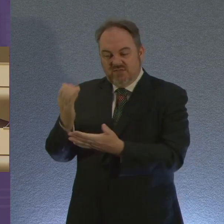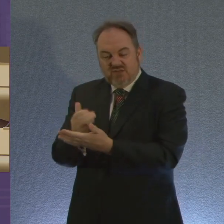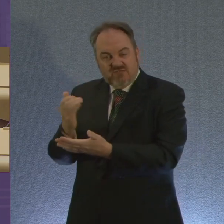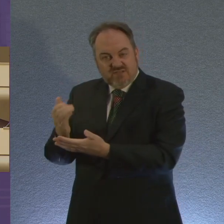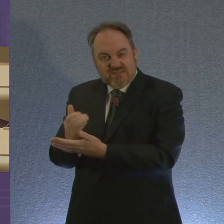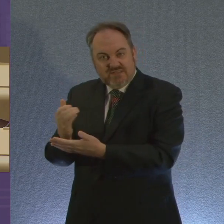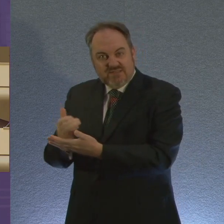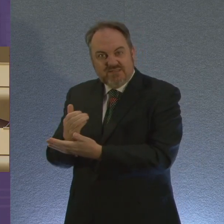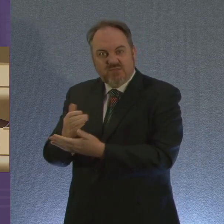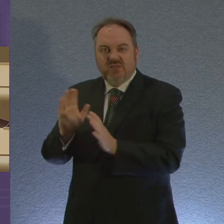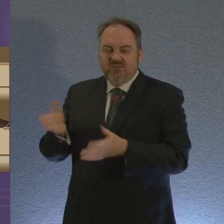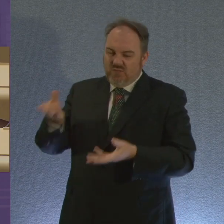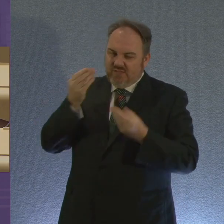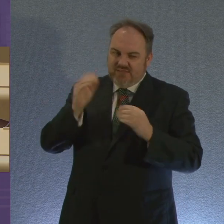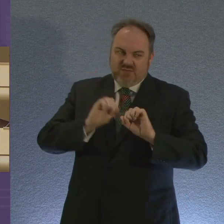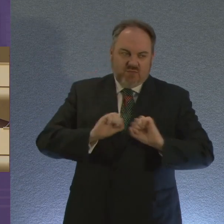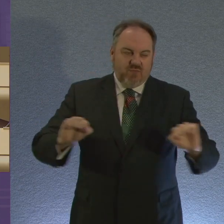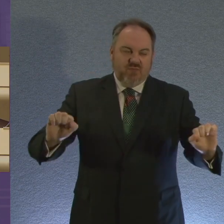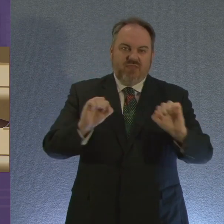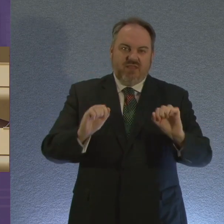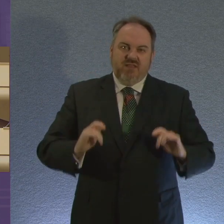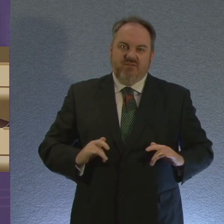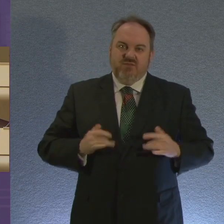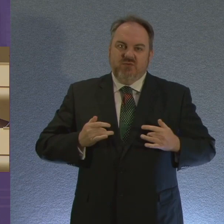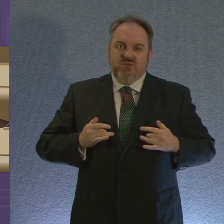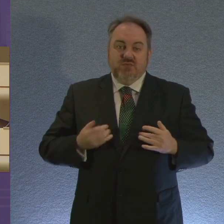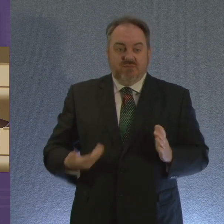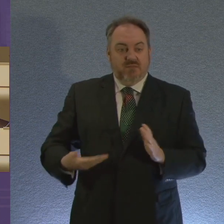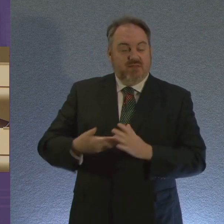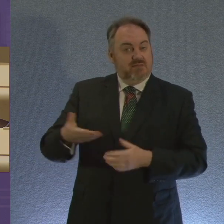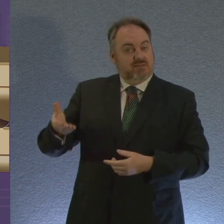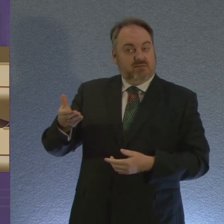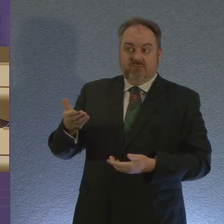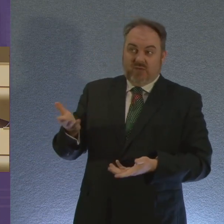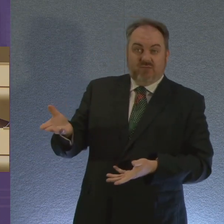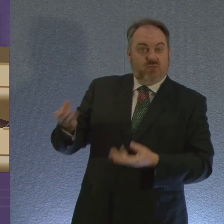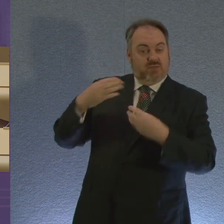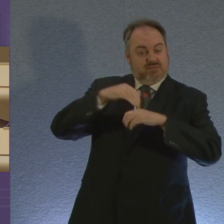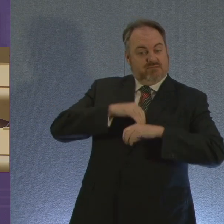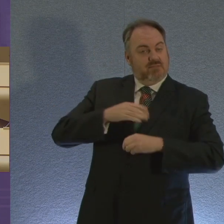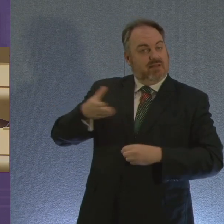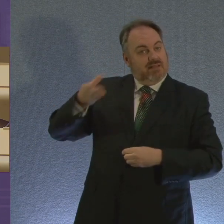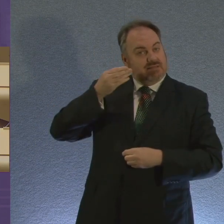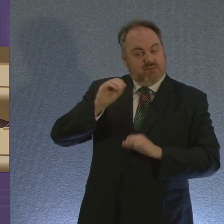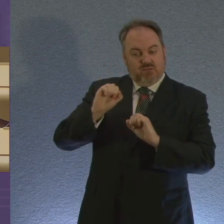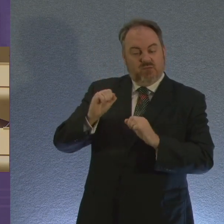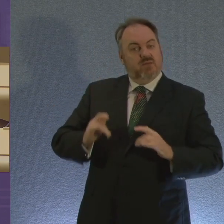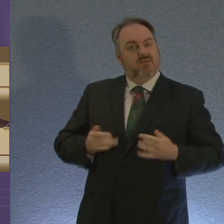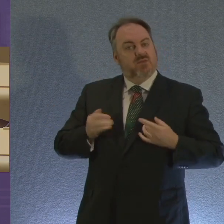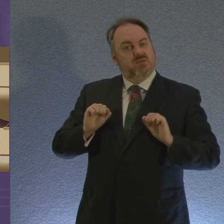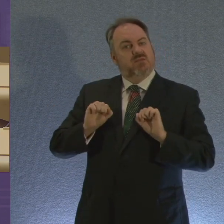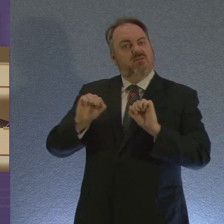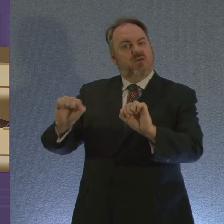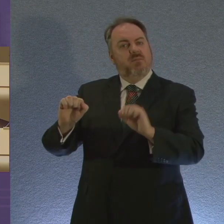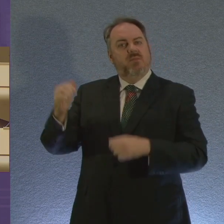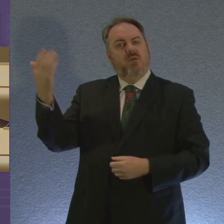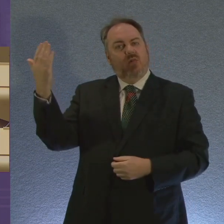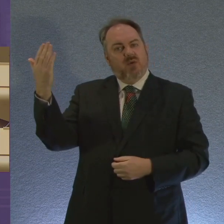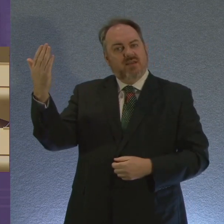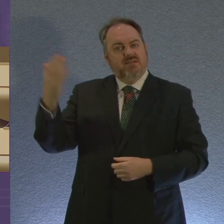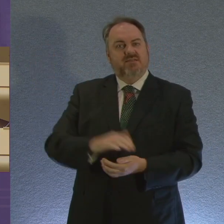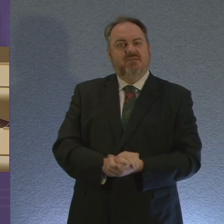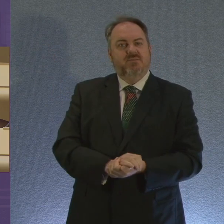organisations within the legal profession, because it's important at this time that legislation is built with consensus and